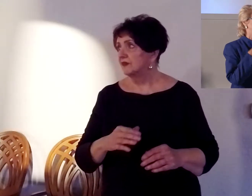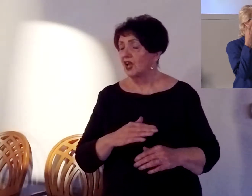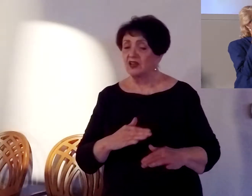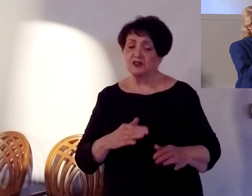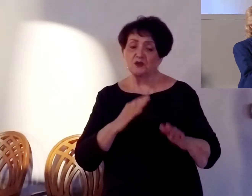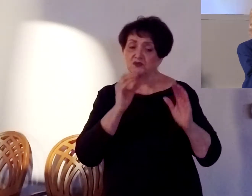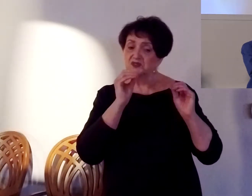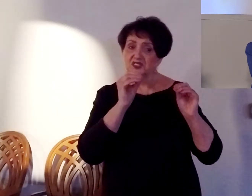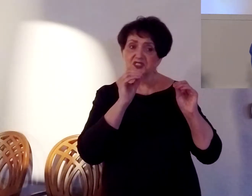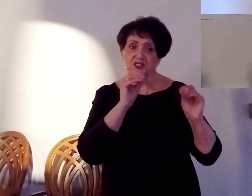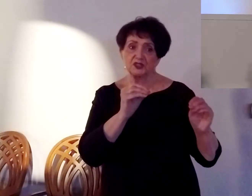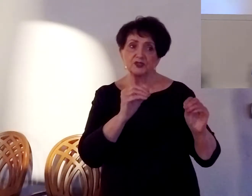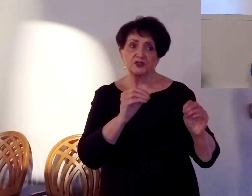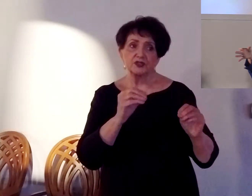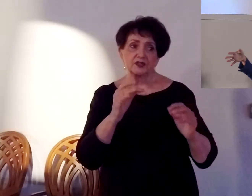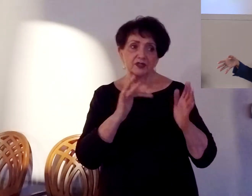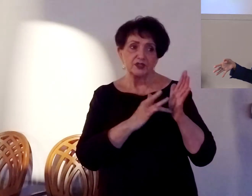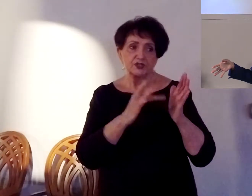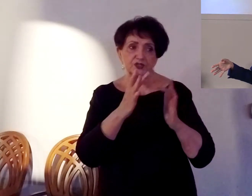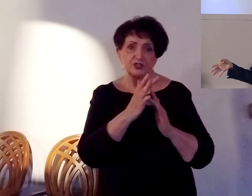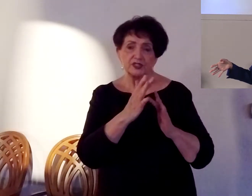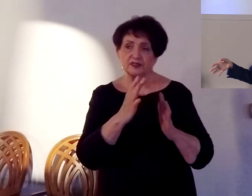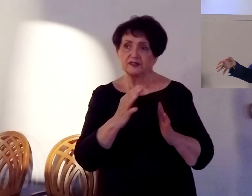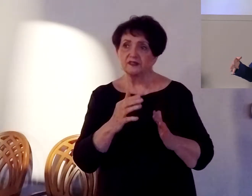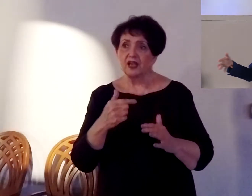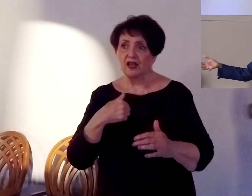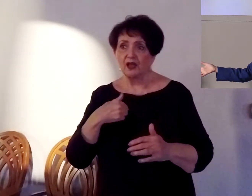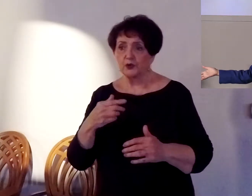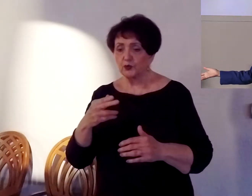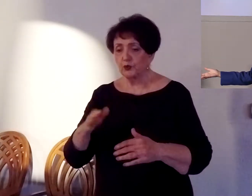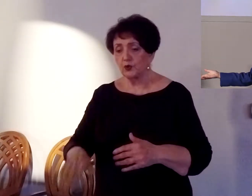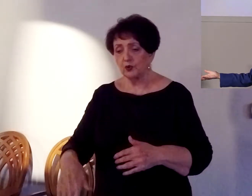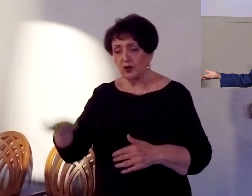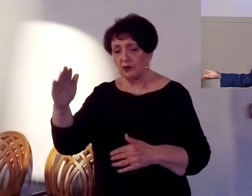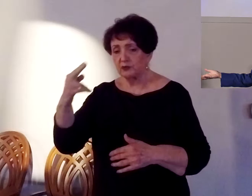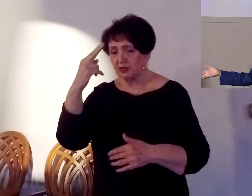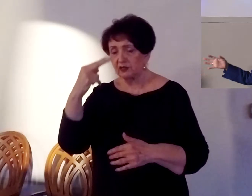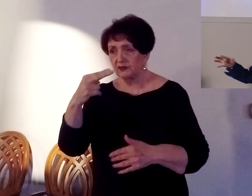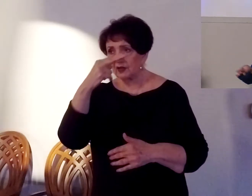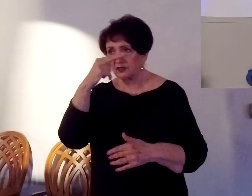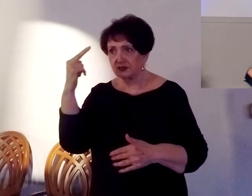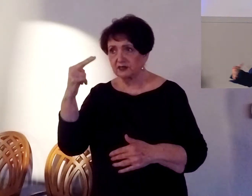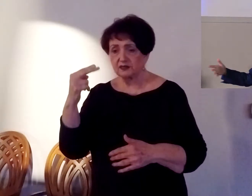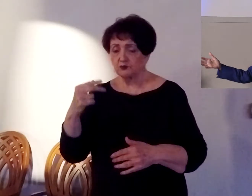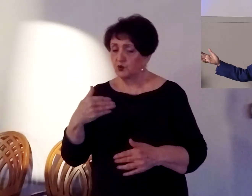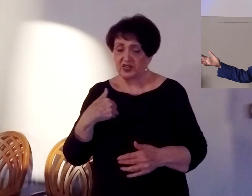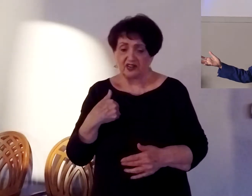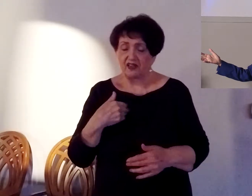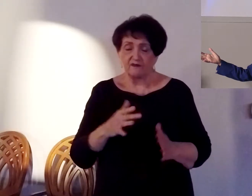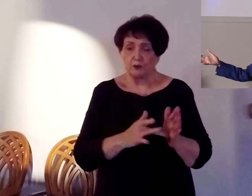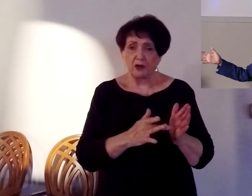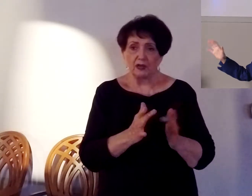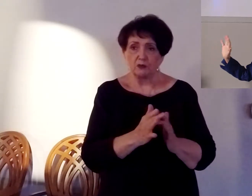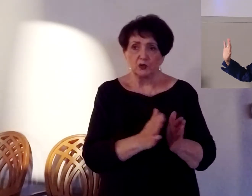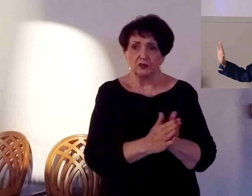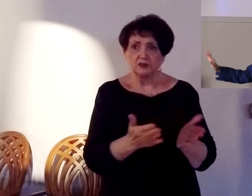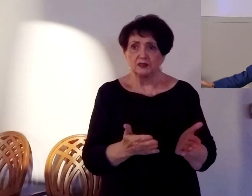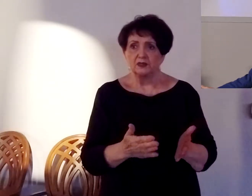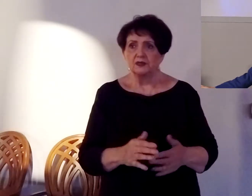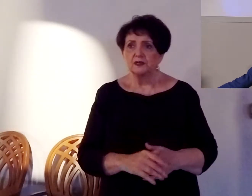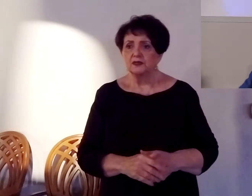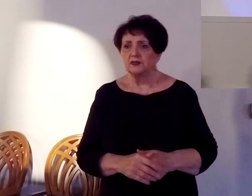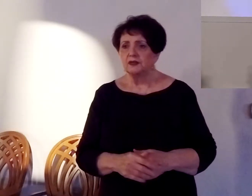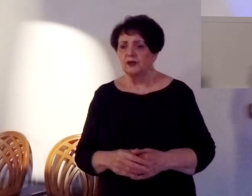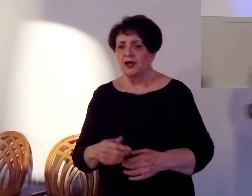of Jesus because I did not get raised in that. I was raised in Catholicism. We weren't allowed to have our own Bibles. I completely understood the mystical Christ. I did not have